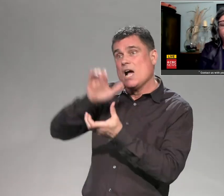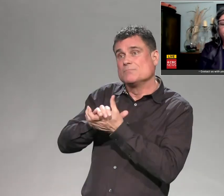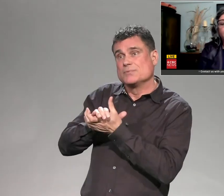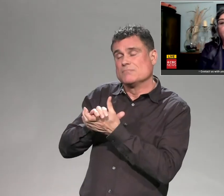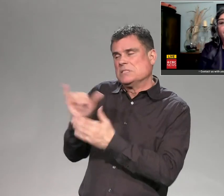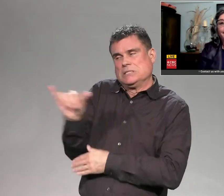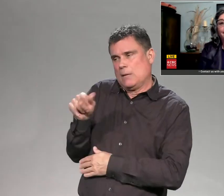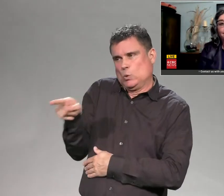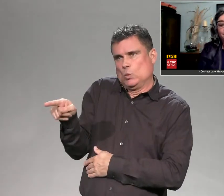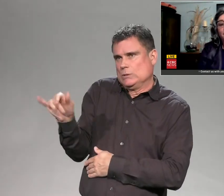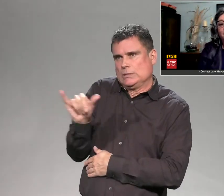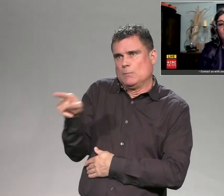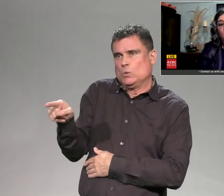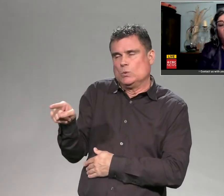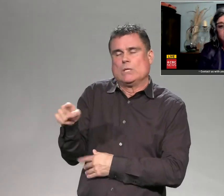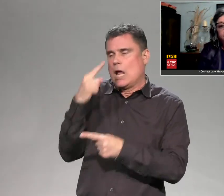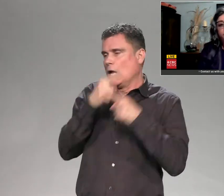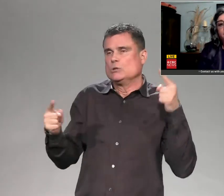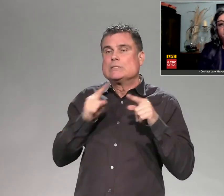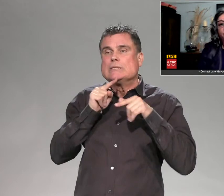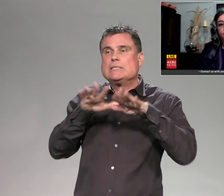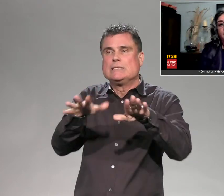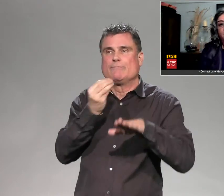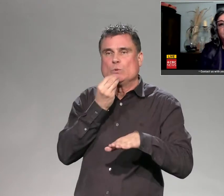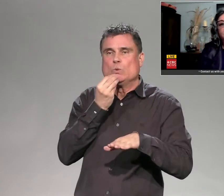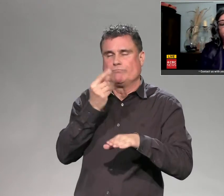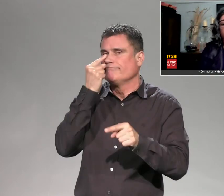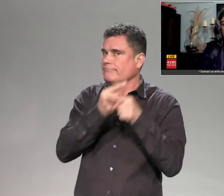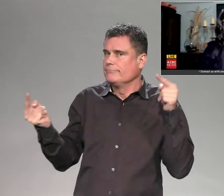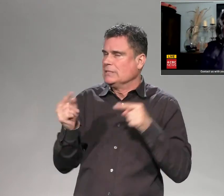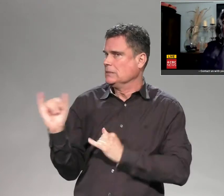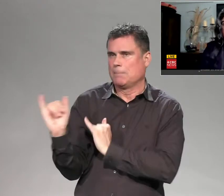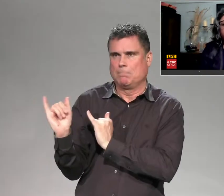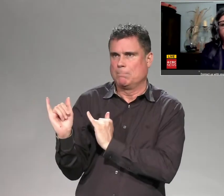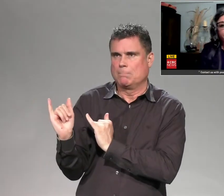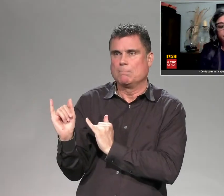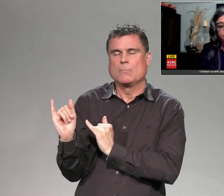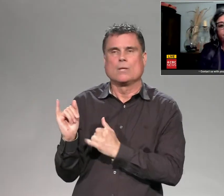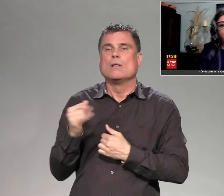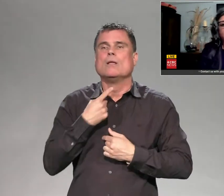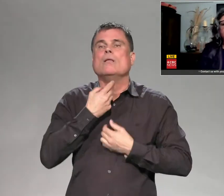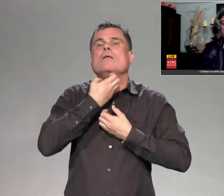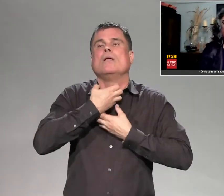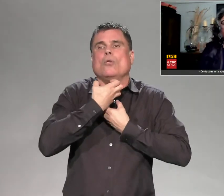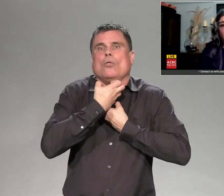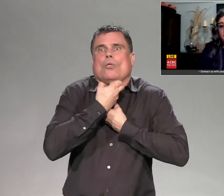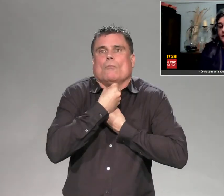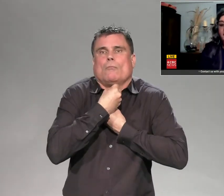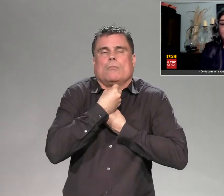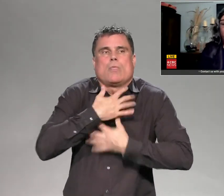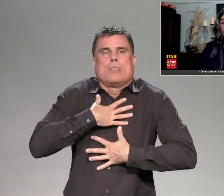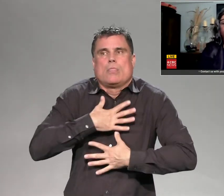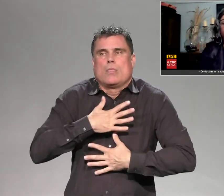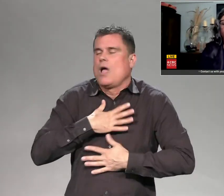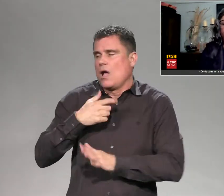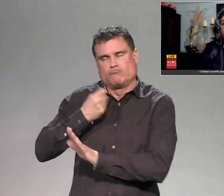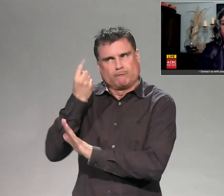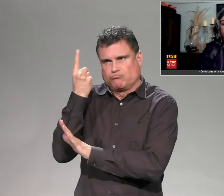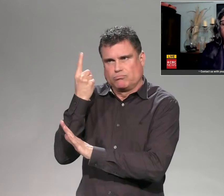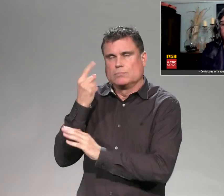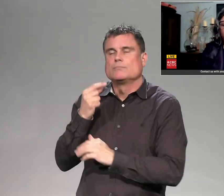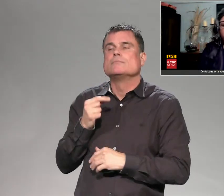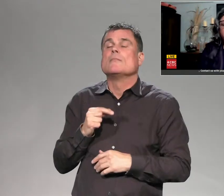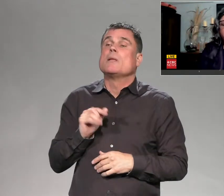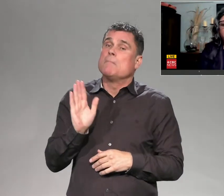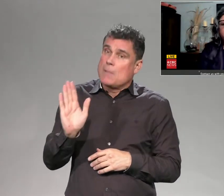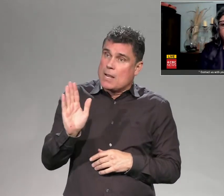read through quite carefully all of the ingredients in both the Pfizer and Moderna vaccine. I'll admit I haven't read through